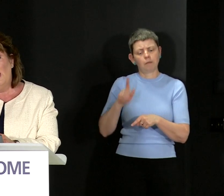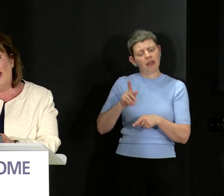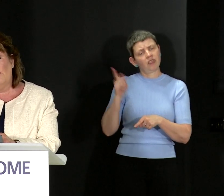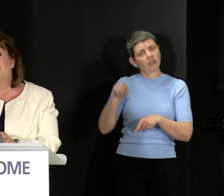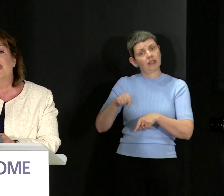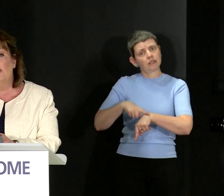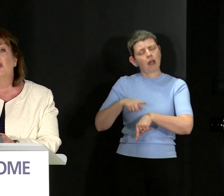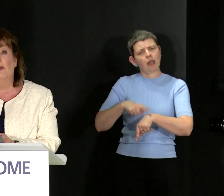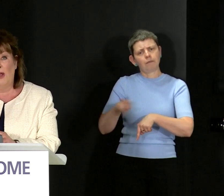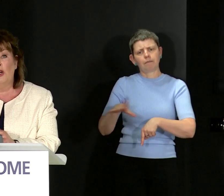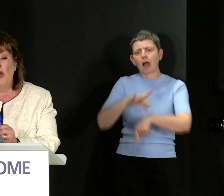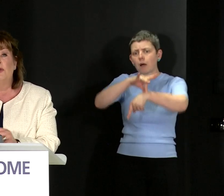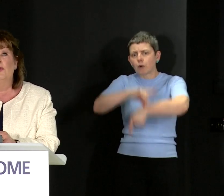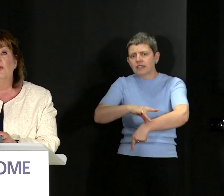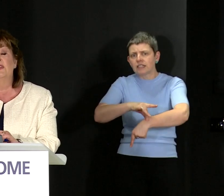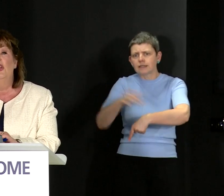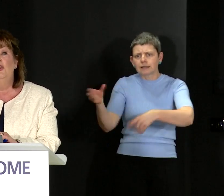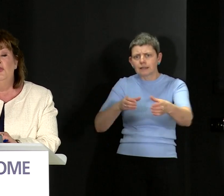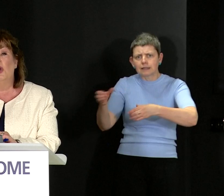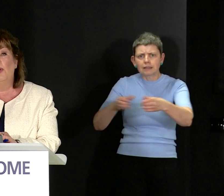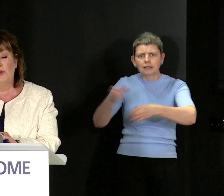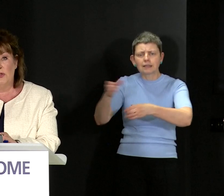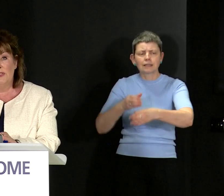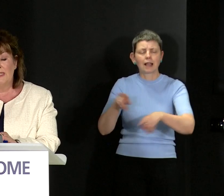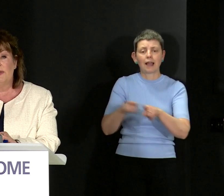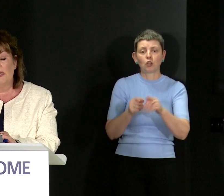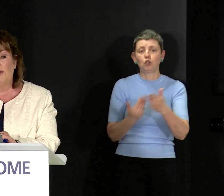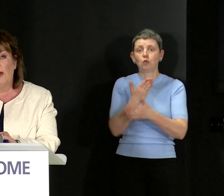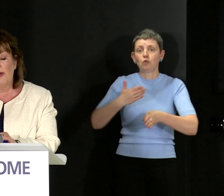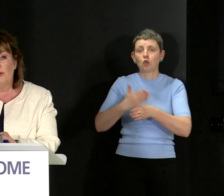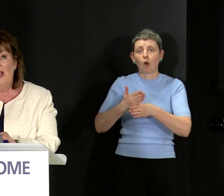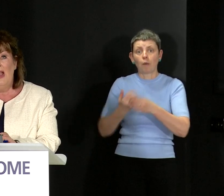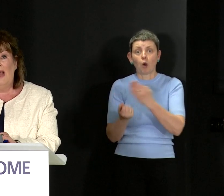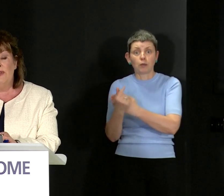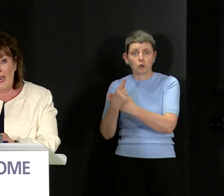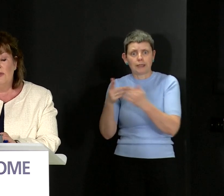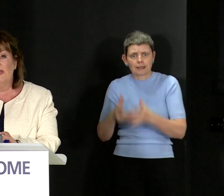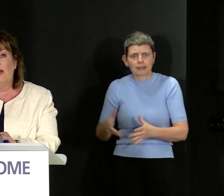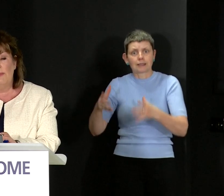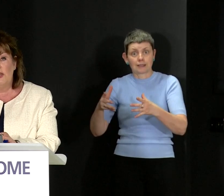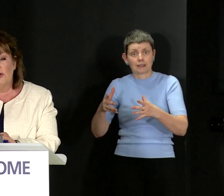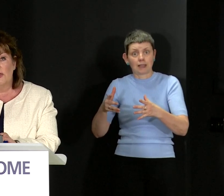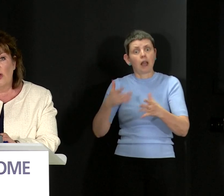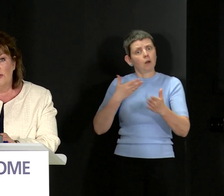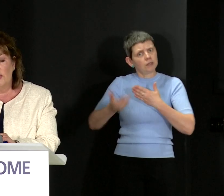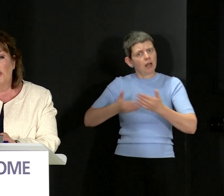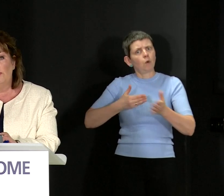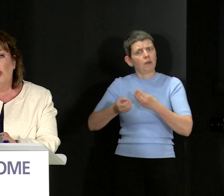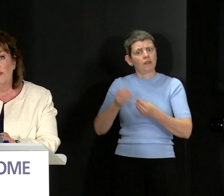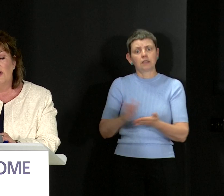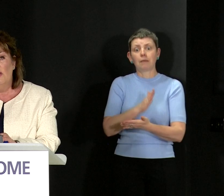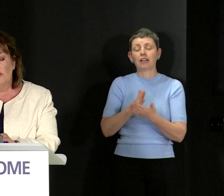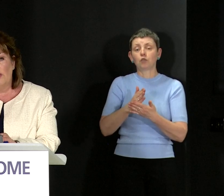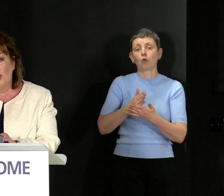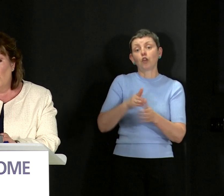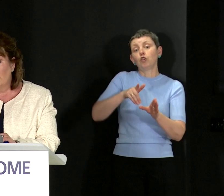also we scaled up a lot of those new job opportunities, particularly for young people. And we tackled it and we made sure that Scotland's youth